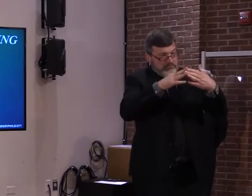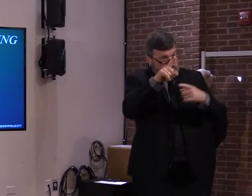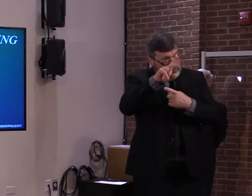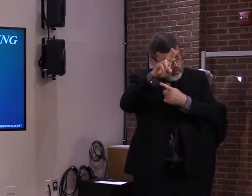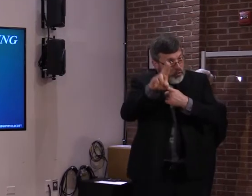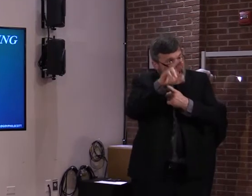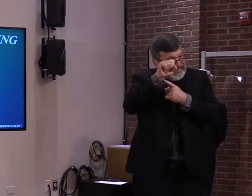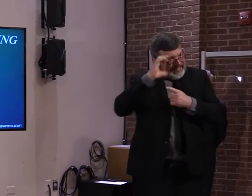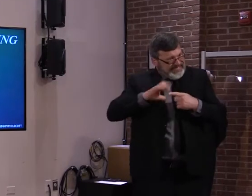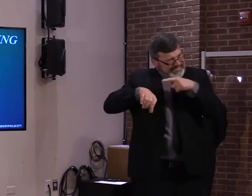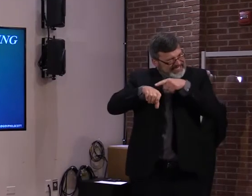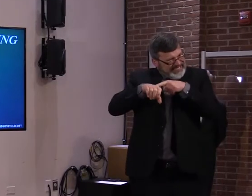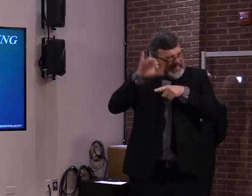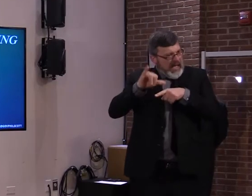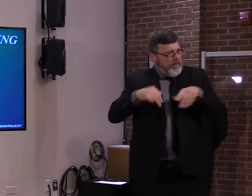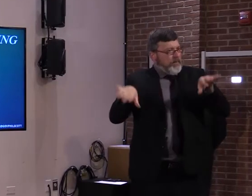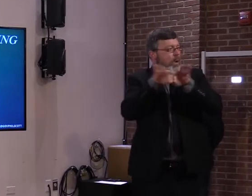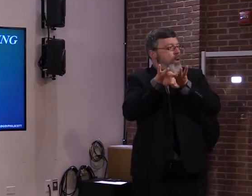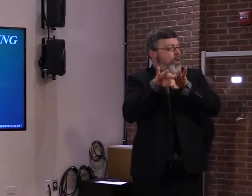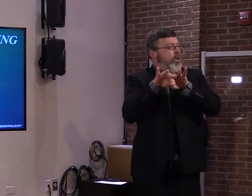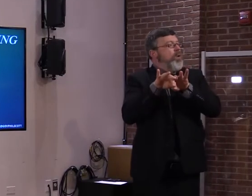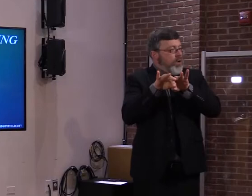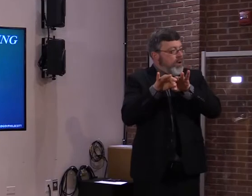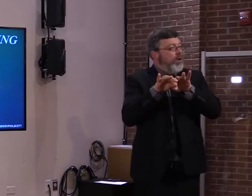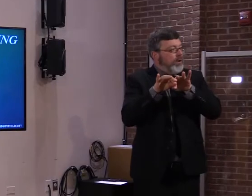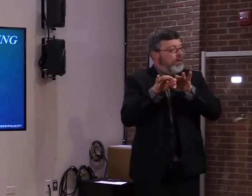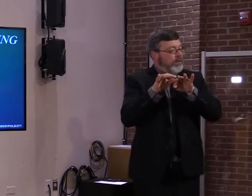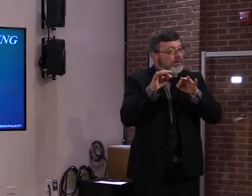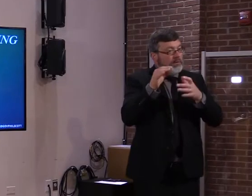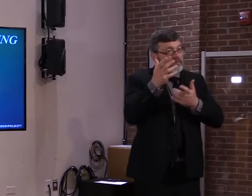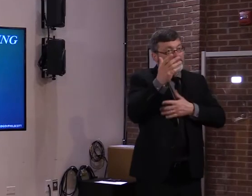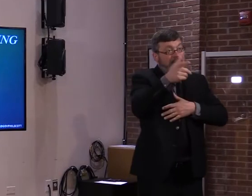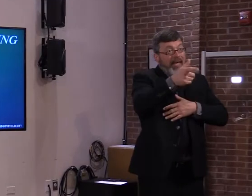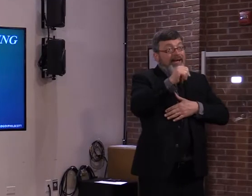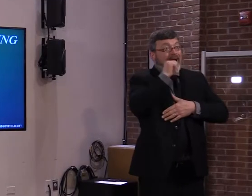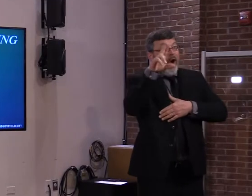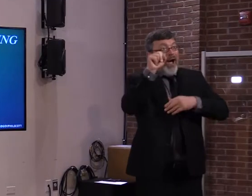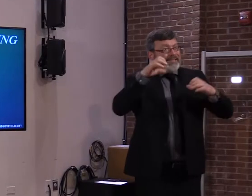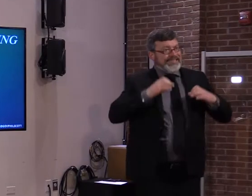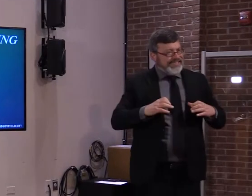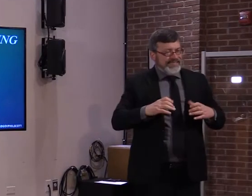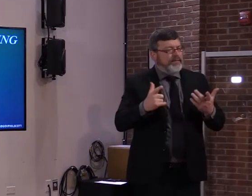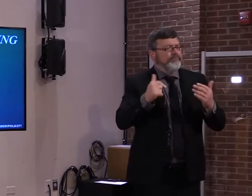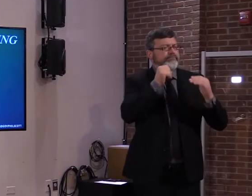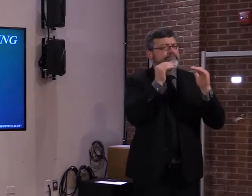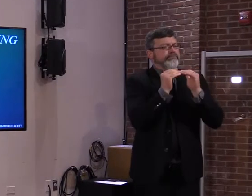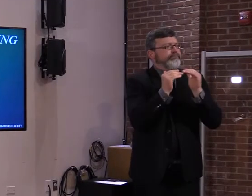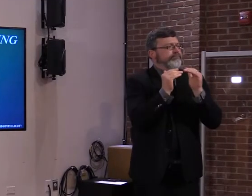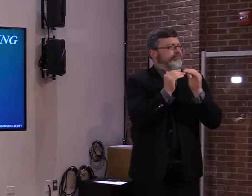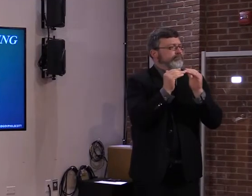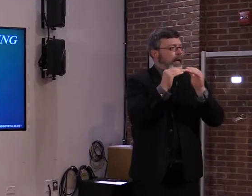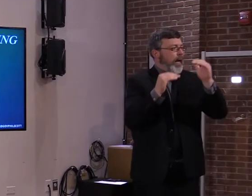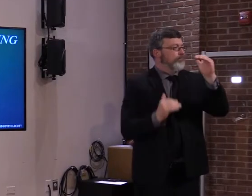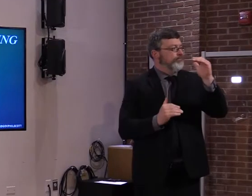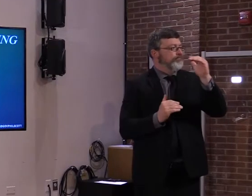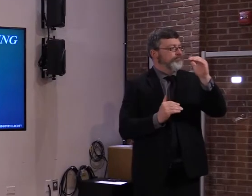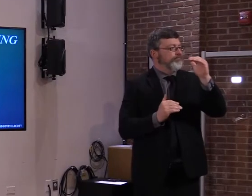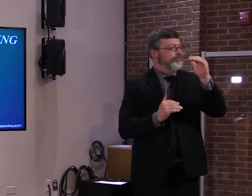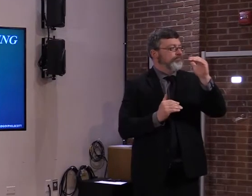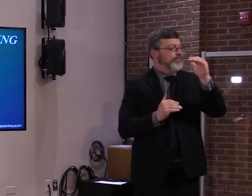inequity. Three, to accomplish an equitable system of voting for all eligible